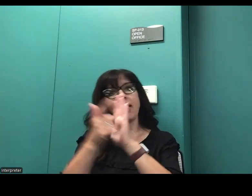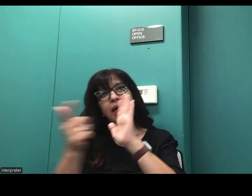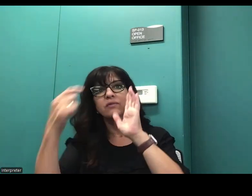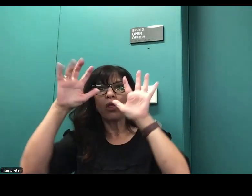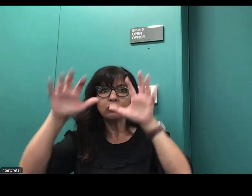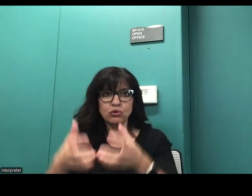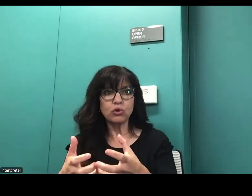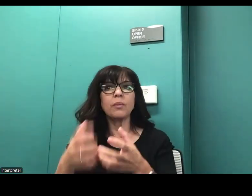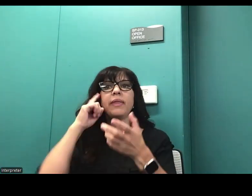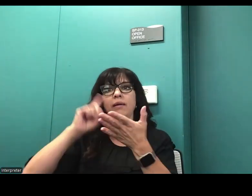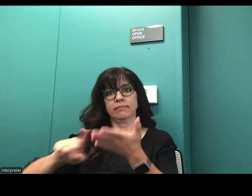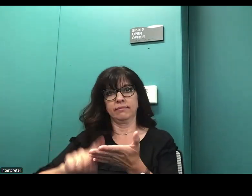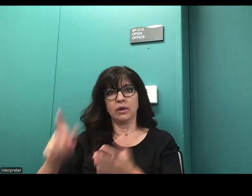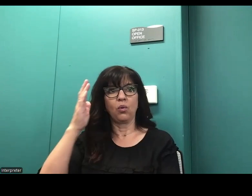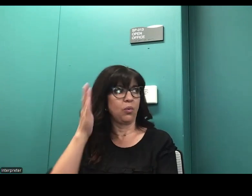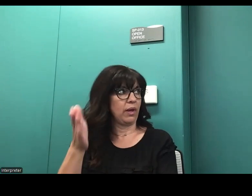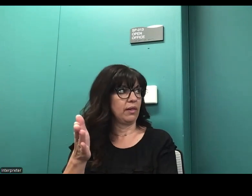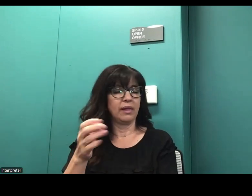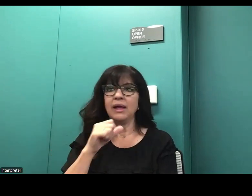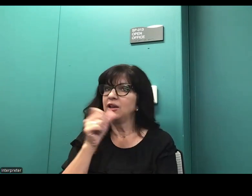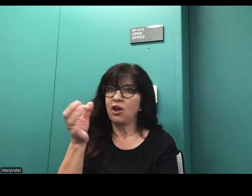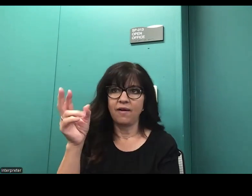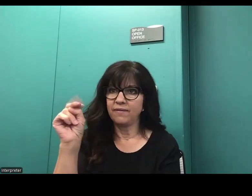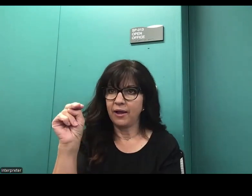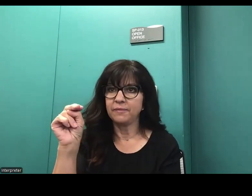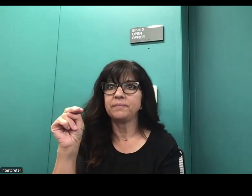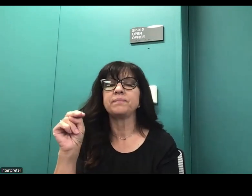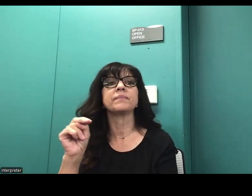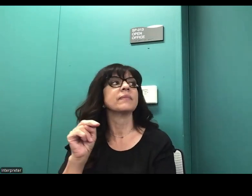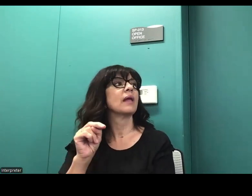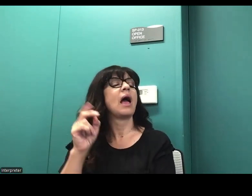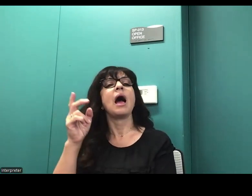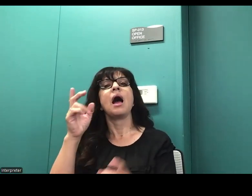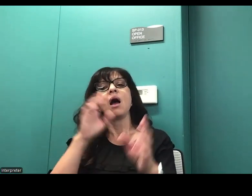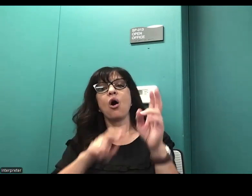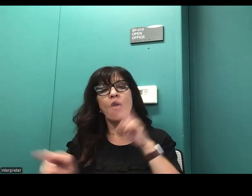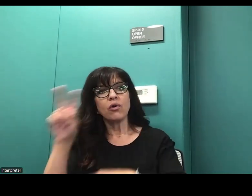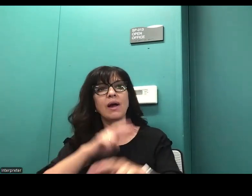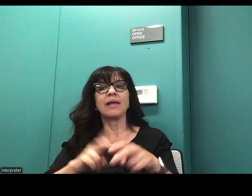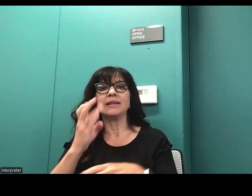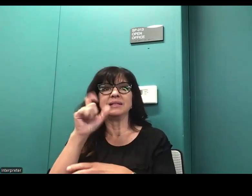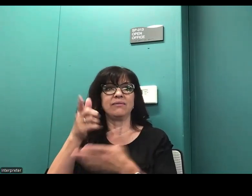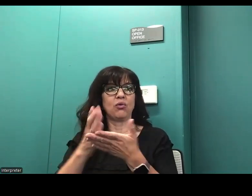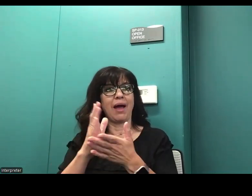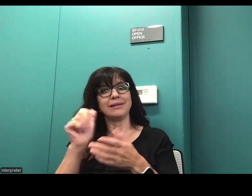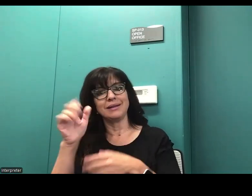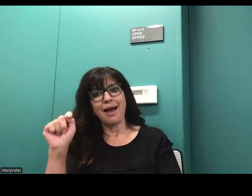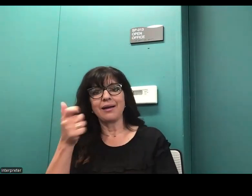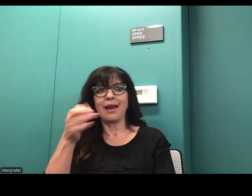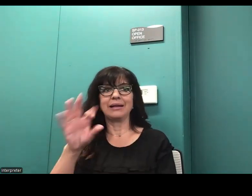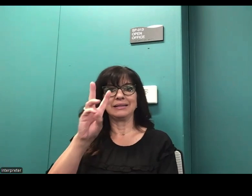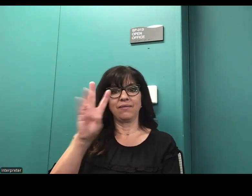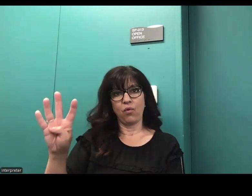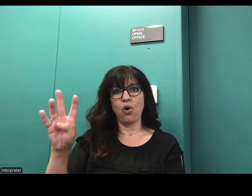population, they're going to investigate it. Not fun. All right, and then I oversee the Civil Rights Act of 1964, Title VI, which